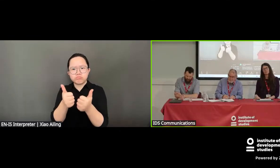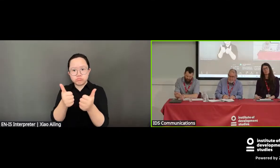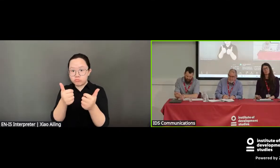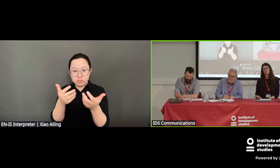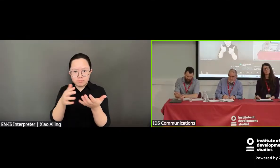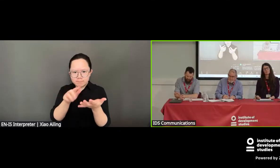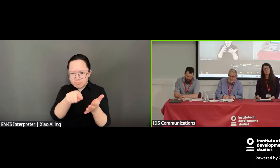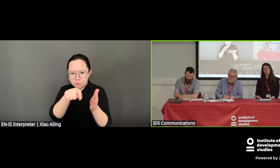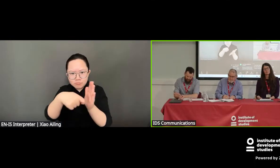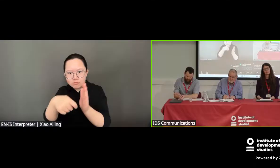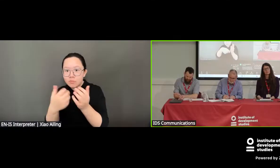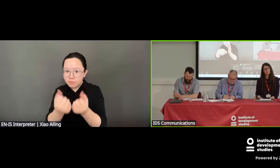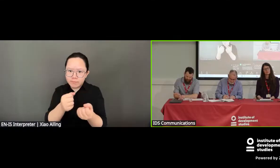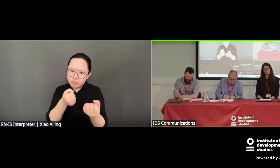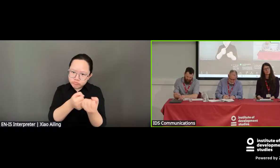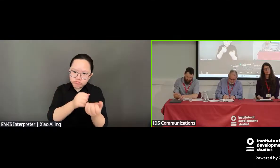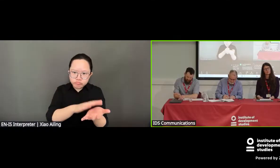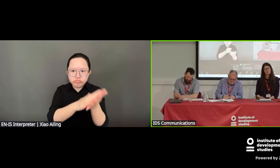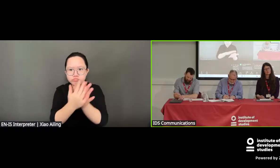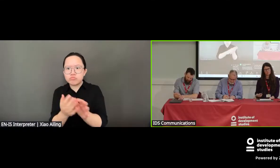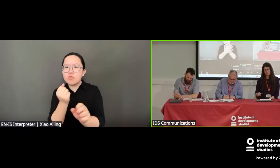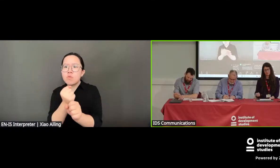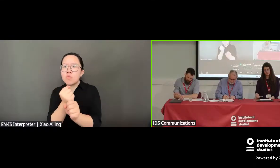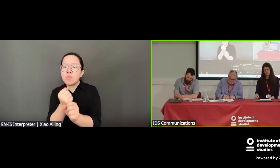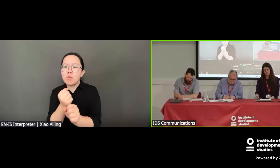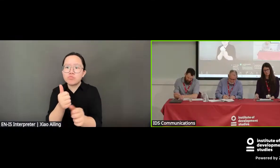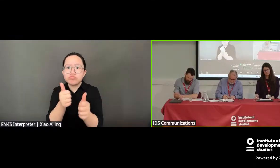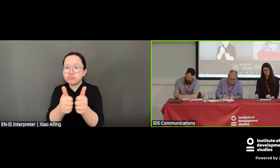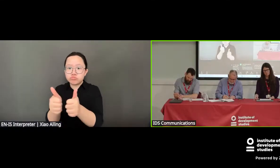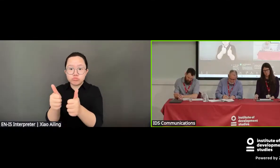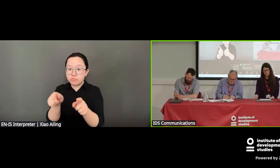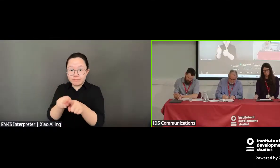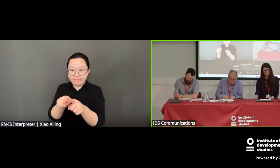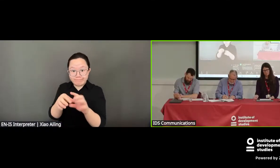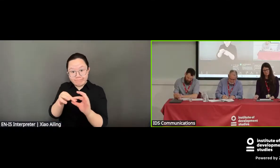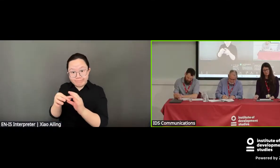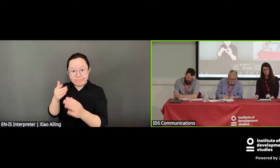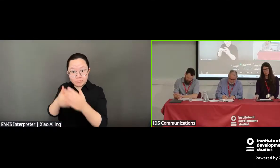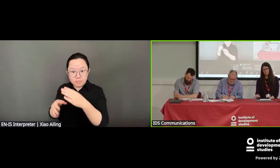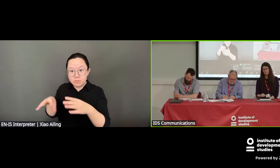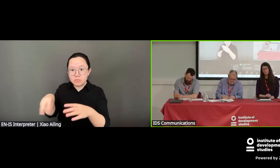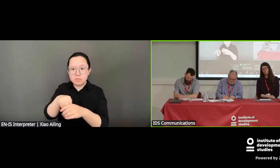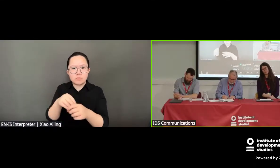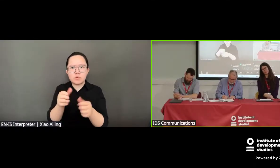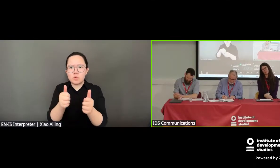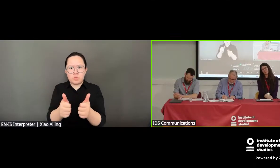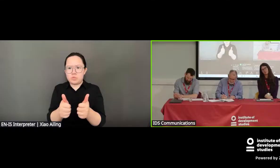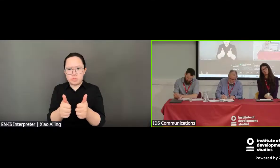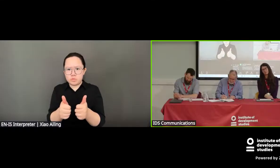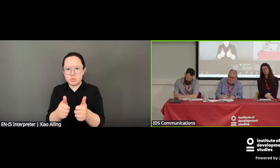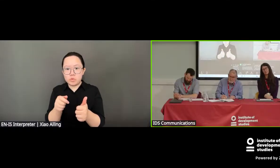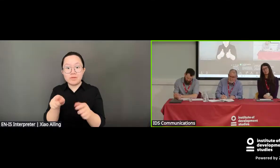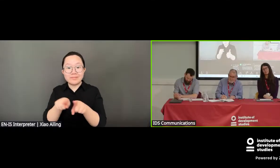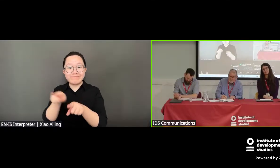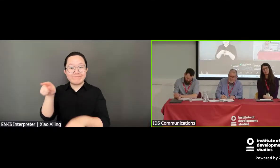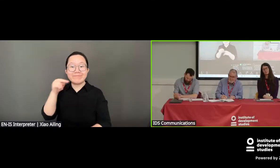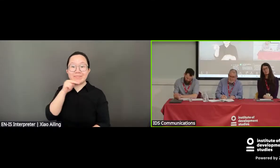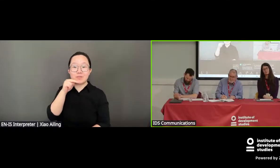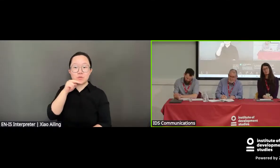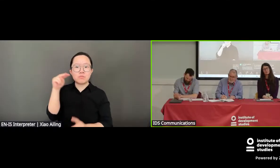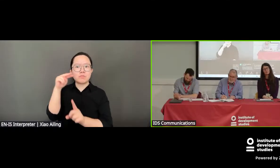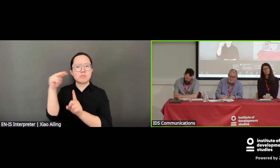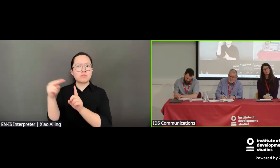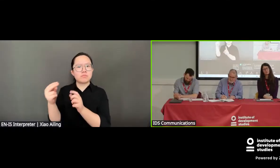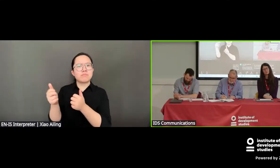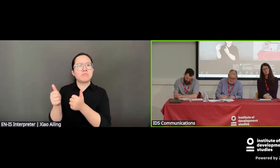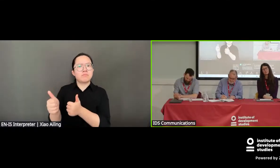gender-based violence against women with disabilities. And I see that a lot of work is being done, but a lot